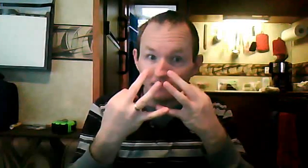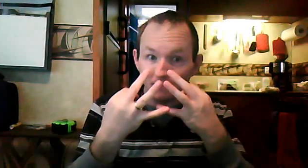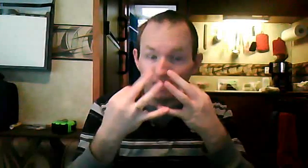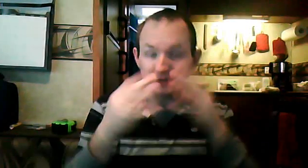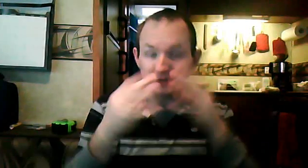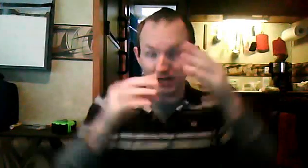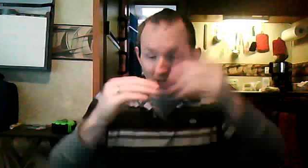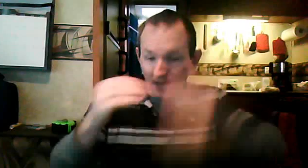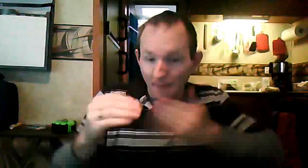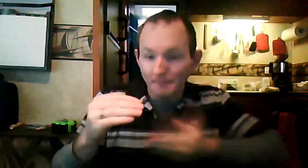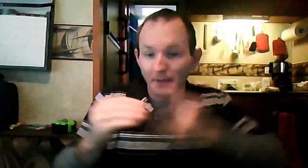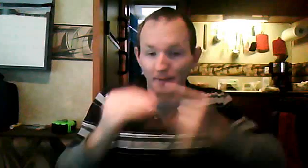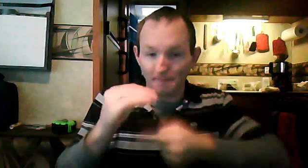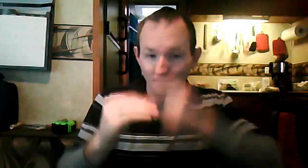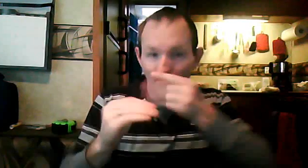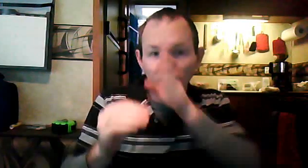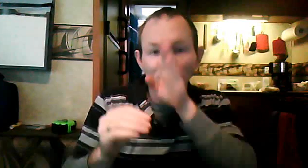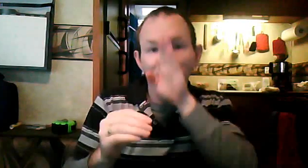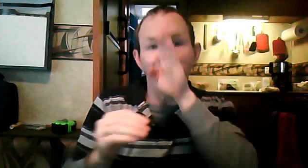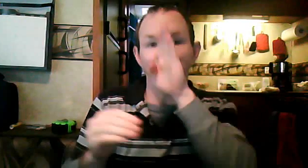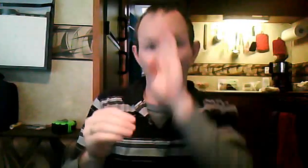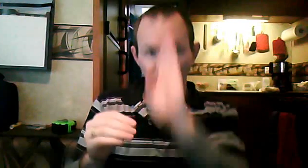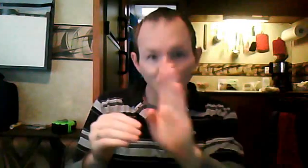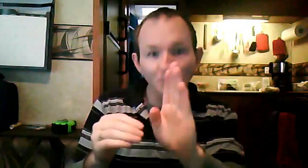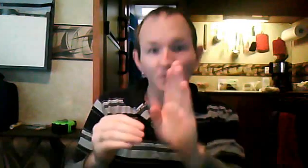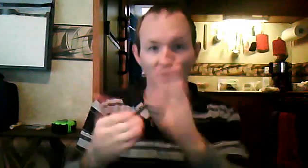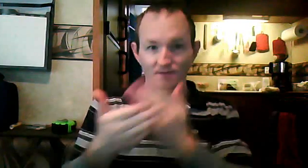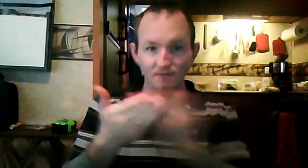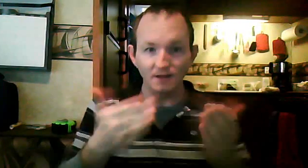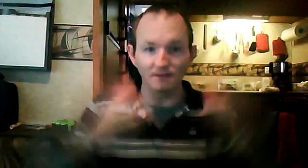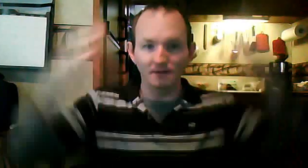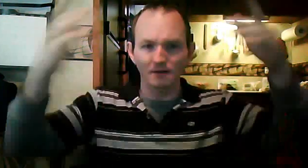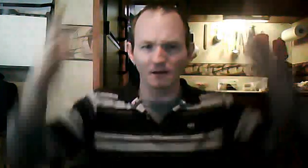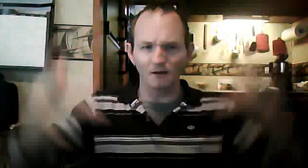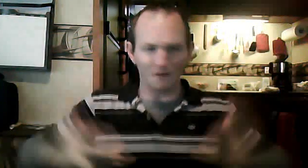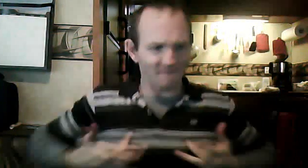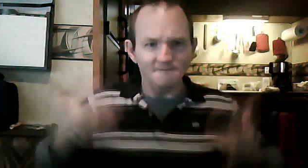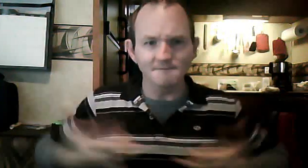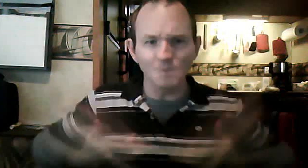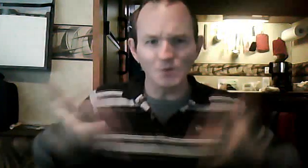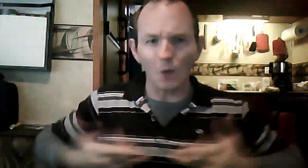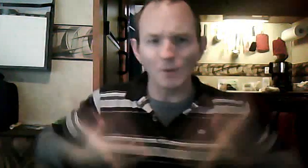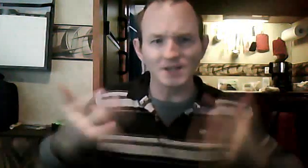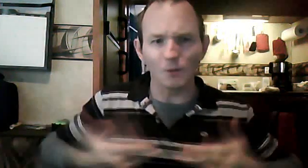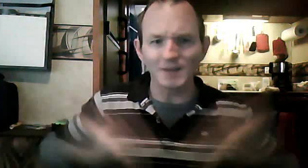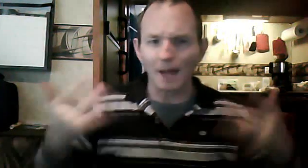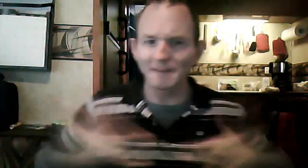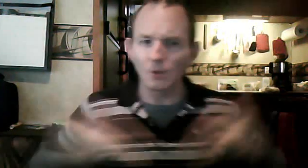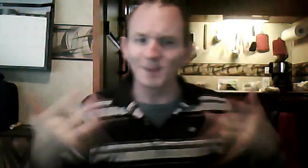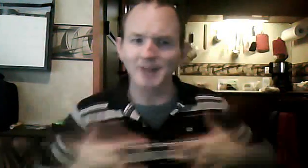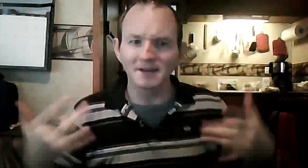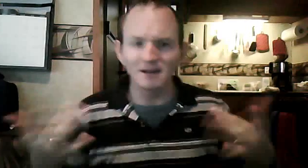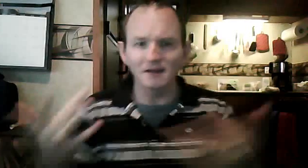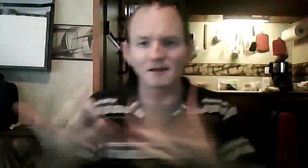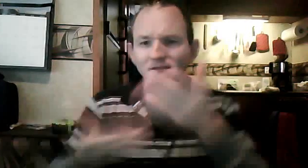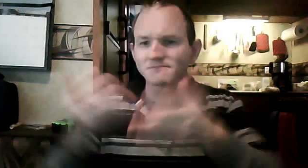i want some butter here oh no you had today's butter this morning could i make